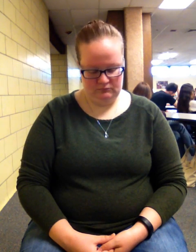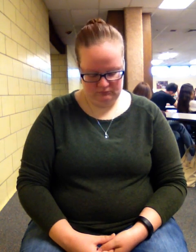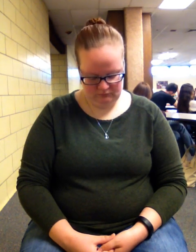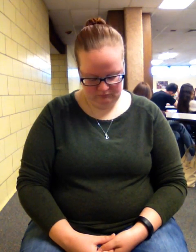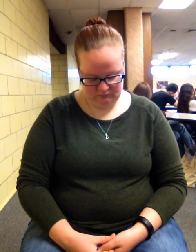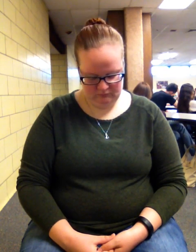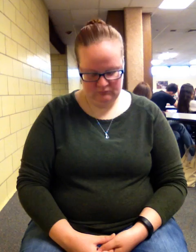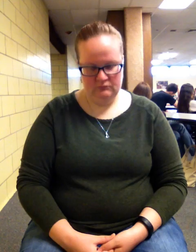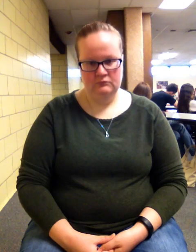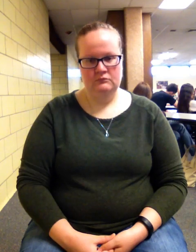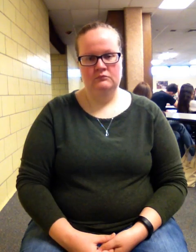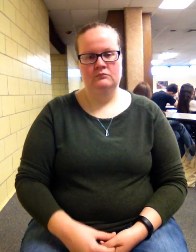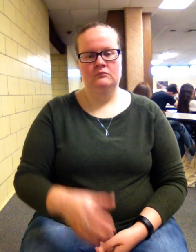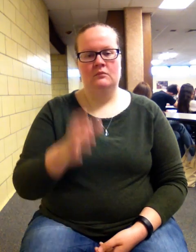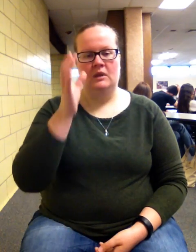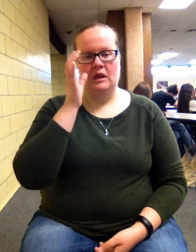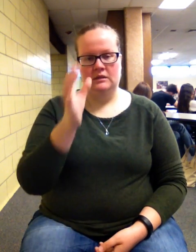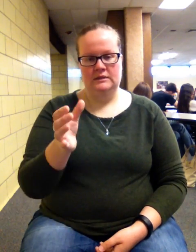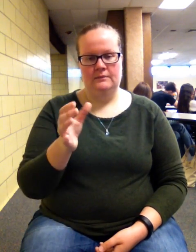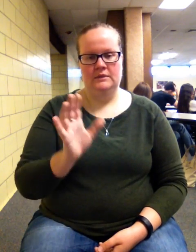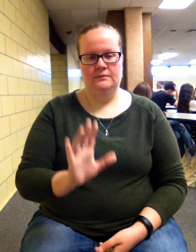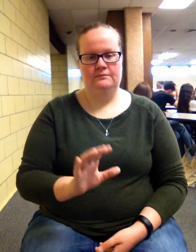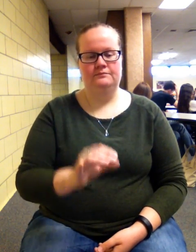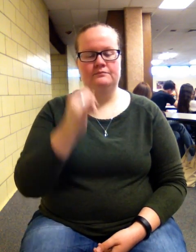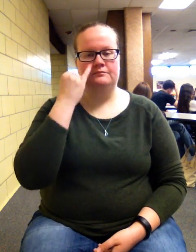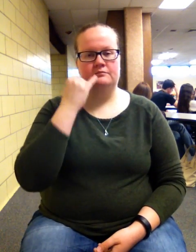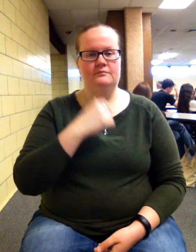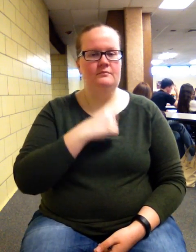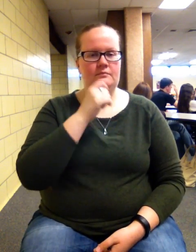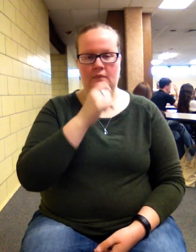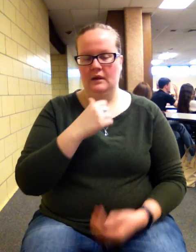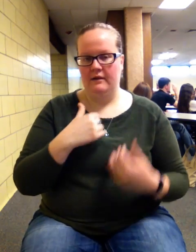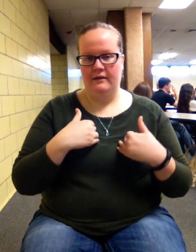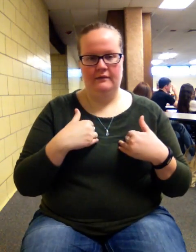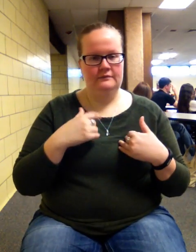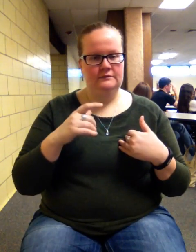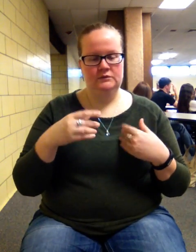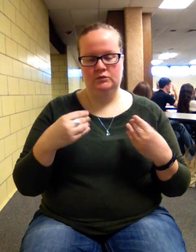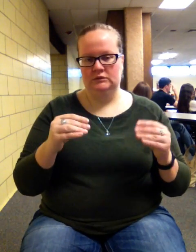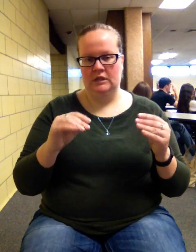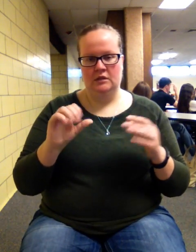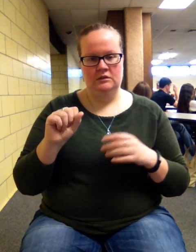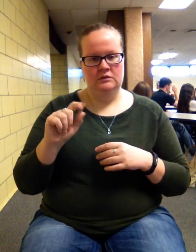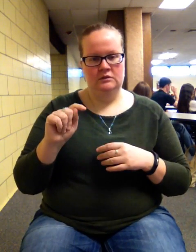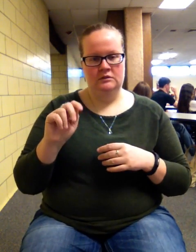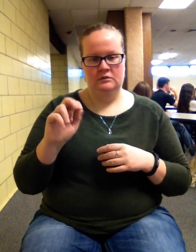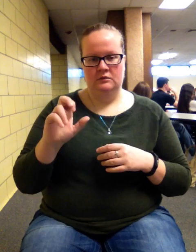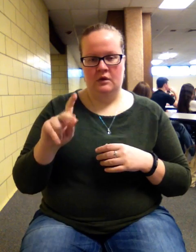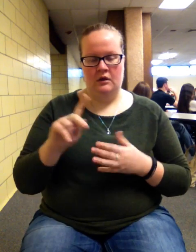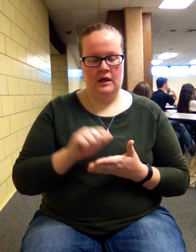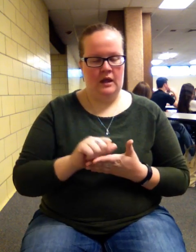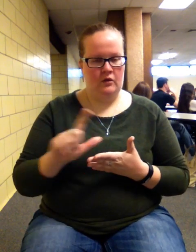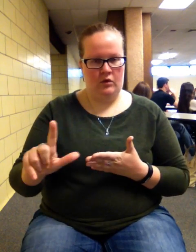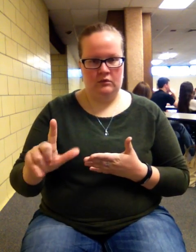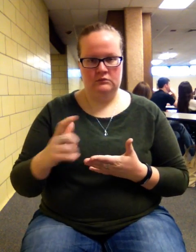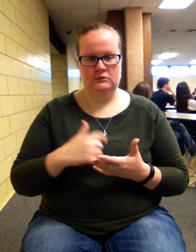So here's the concept. If I'm not having to sell any stock at all, and I wanted to buy these